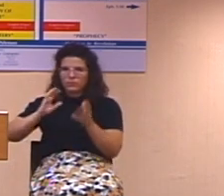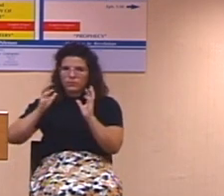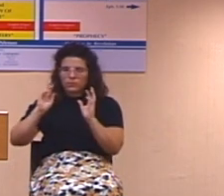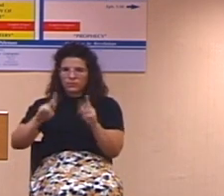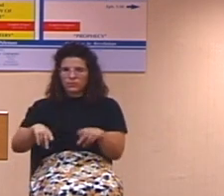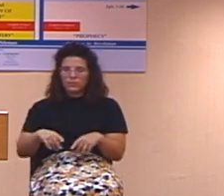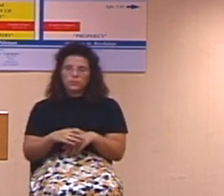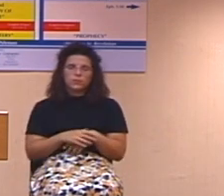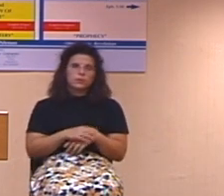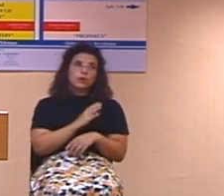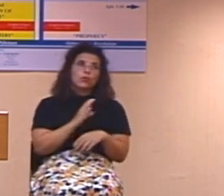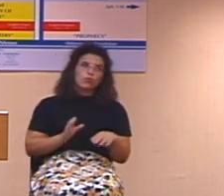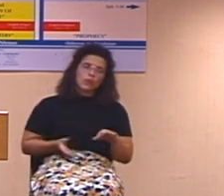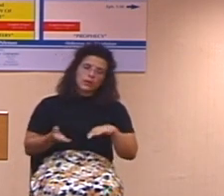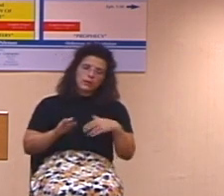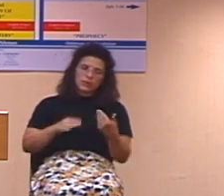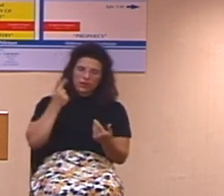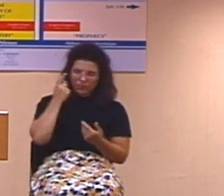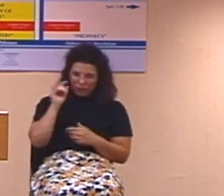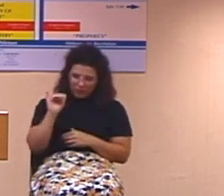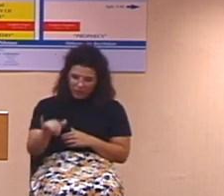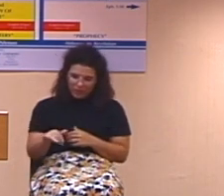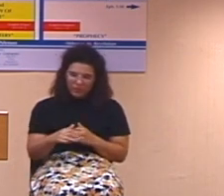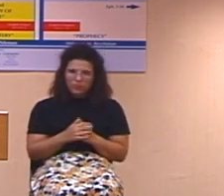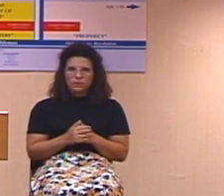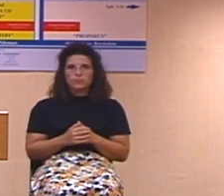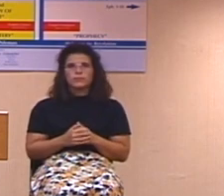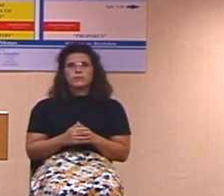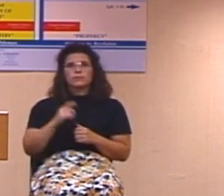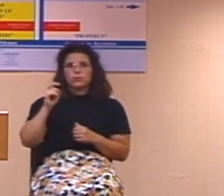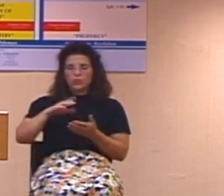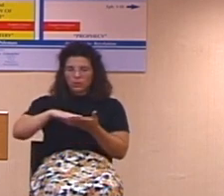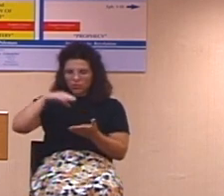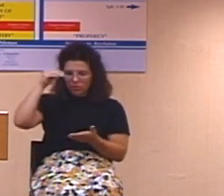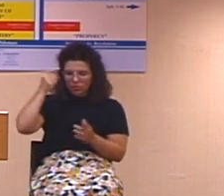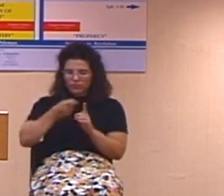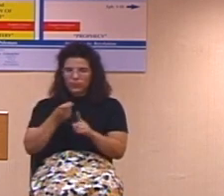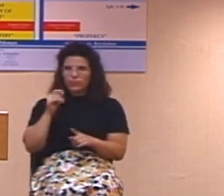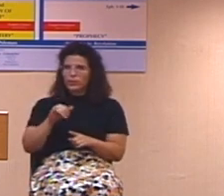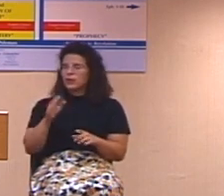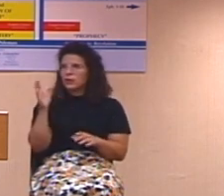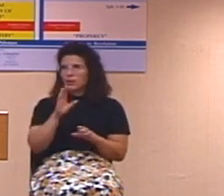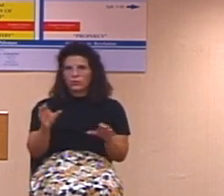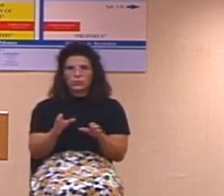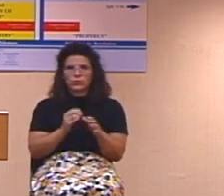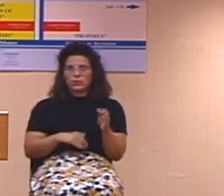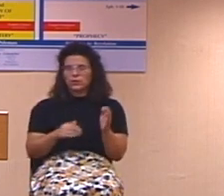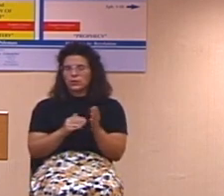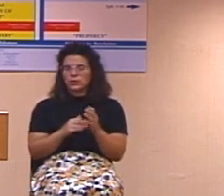Christ died for that. So let's learn from it and never do it again.